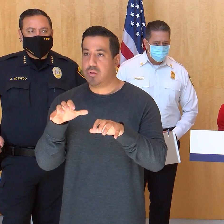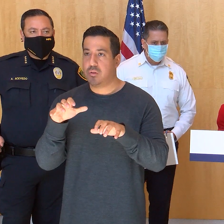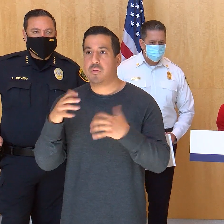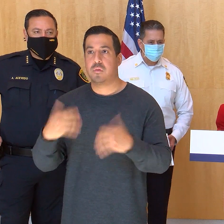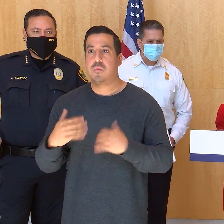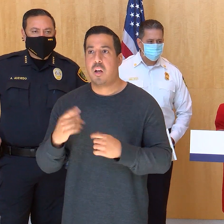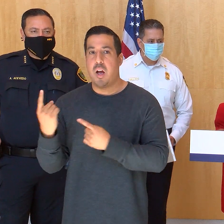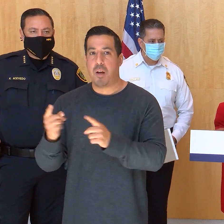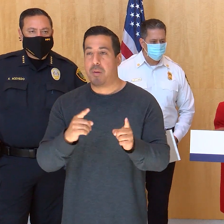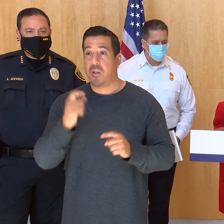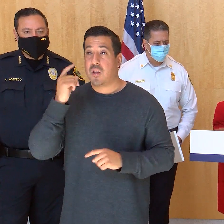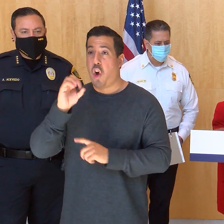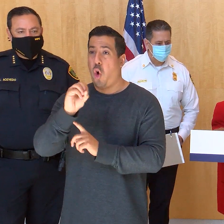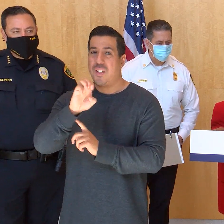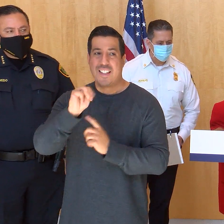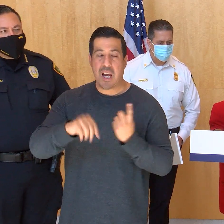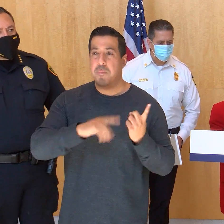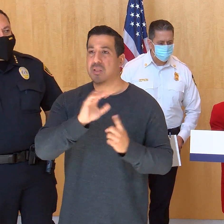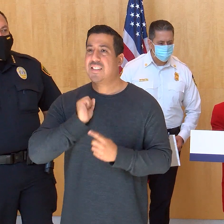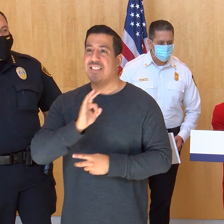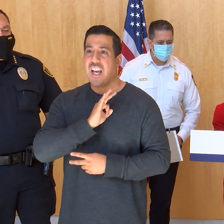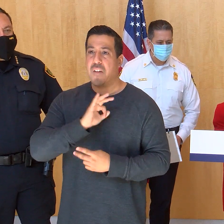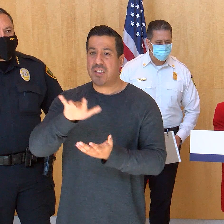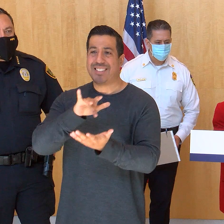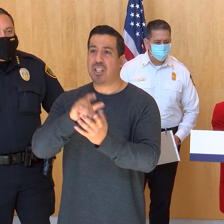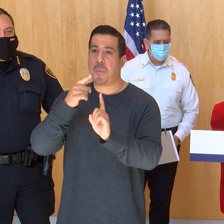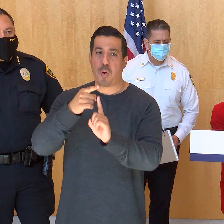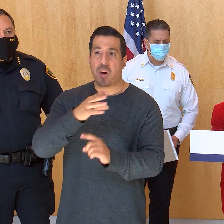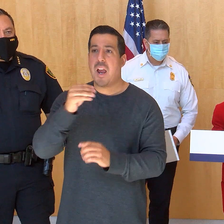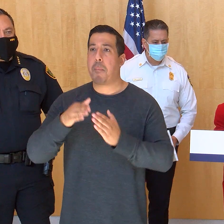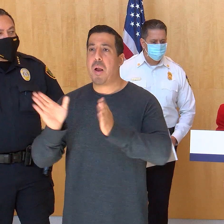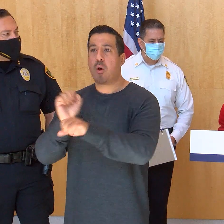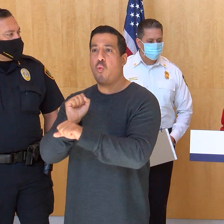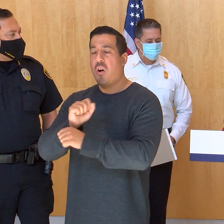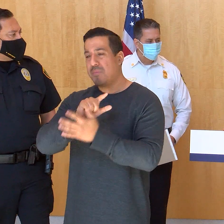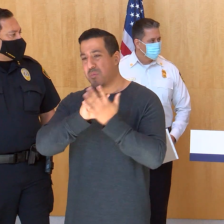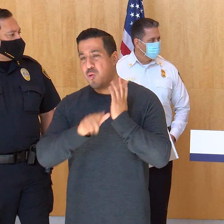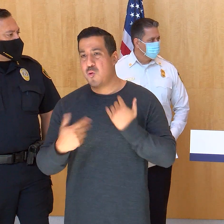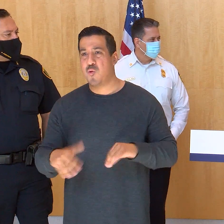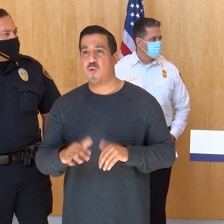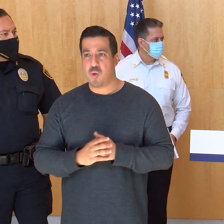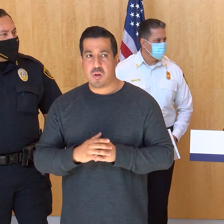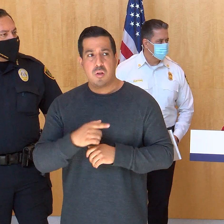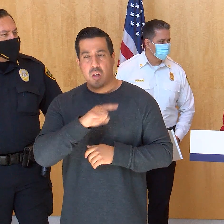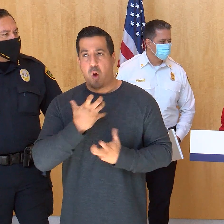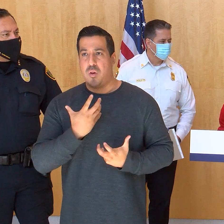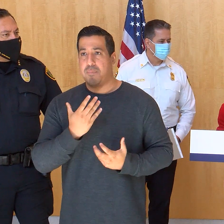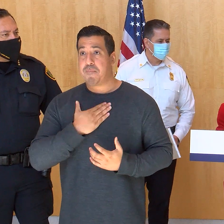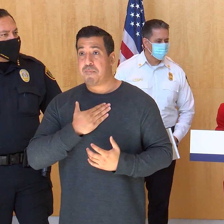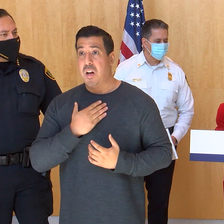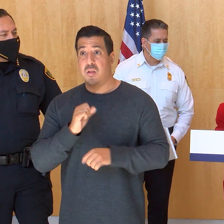city services, our OME staff, Centerpoint, and of course Public Works. So it's my task, of course, to say thank